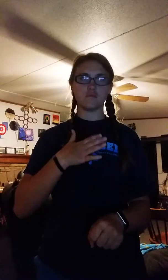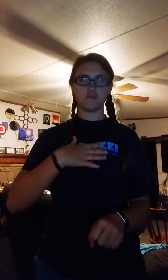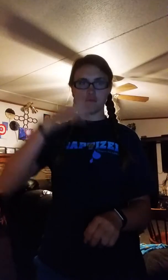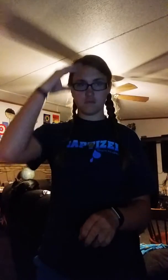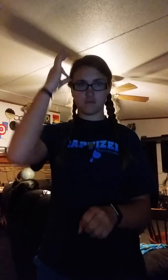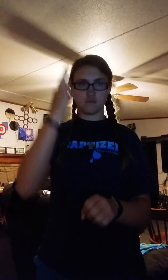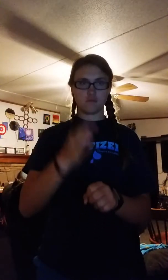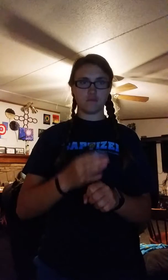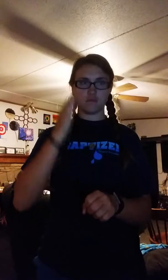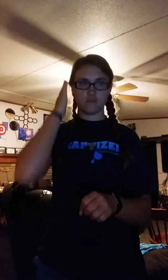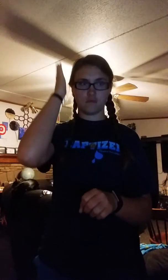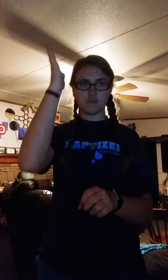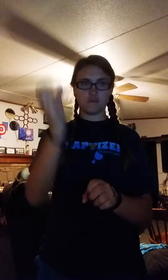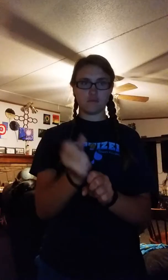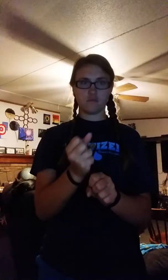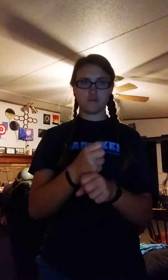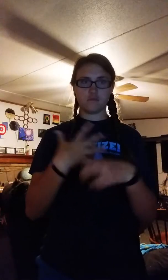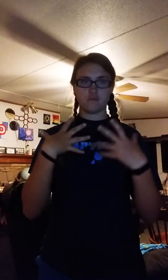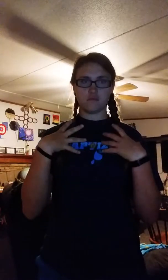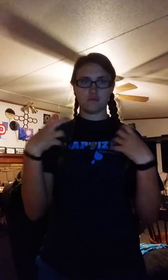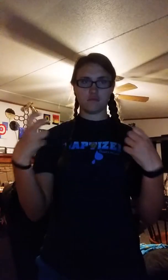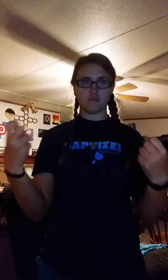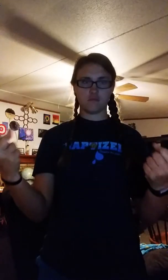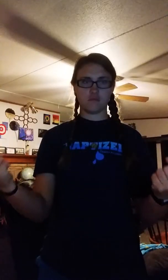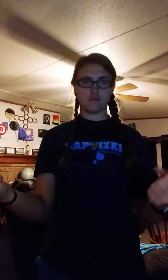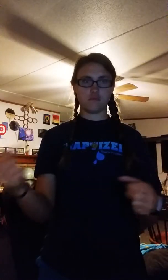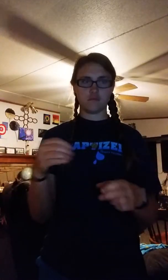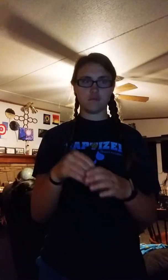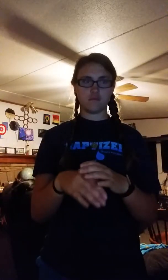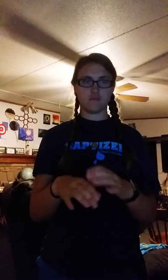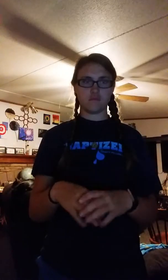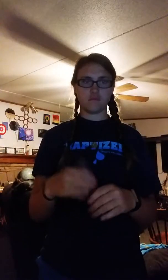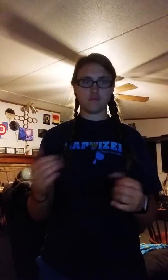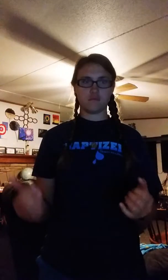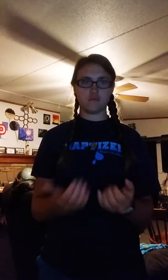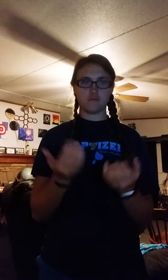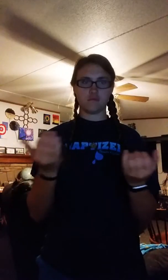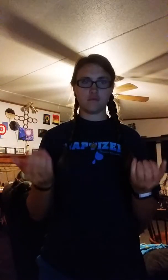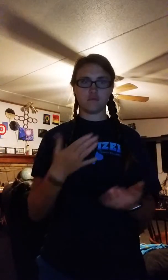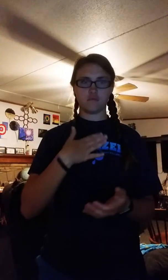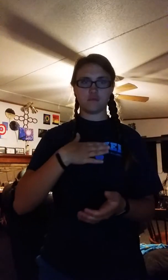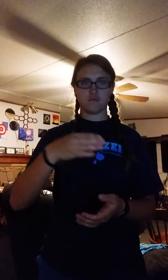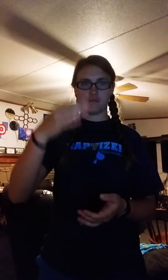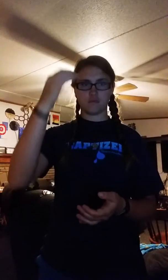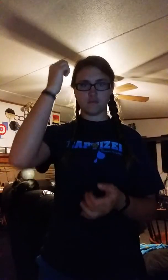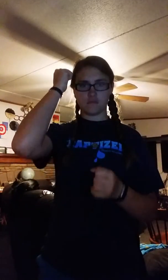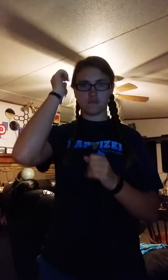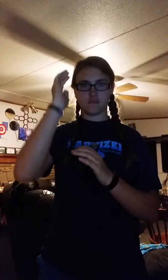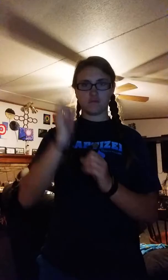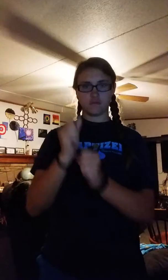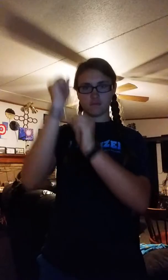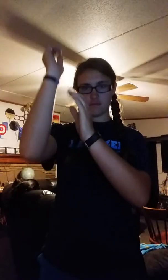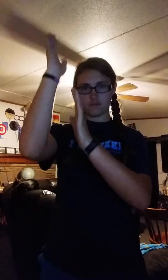and my faith will be made stronger in the presence of my Savior.